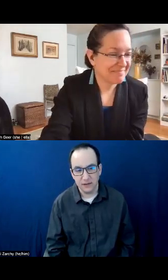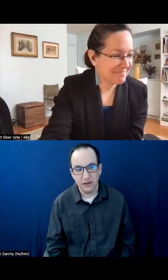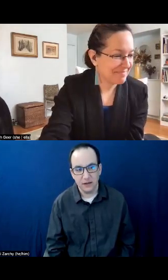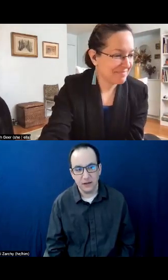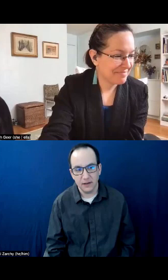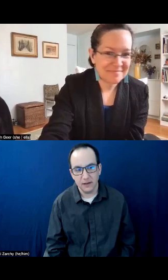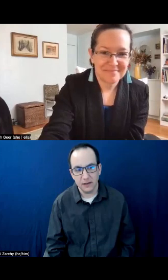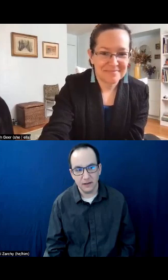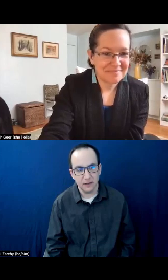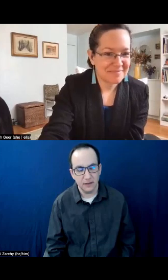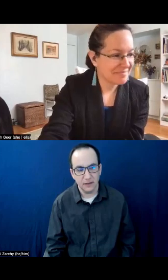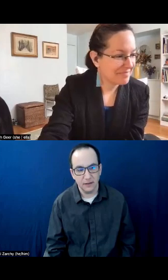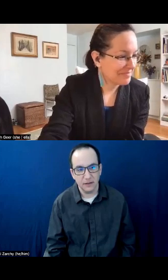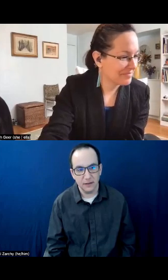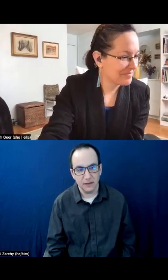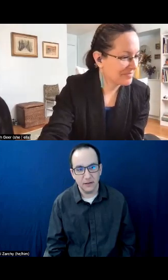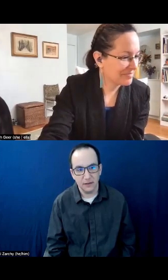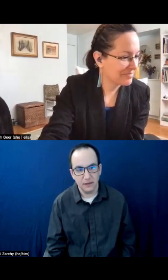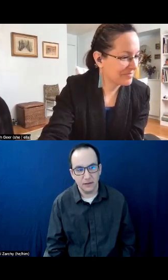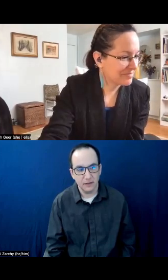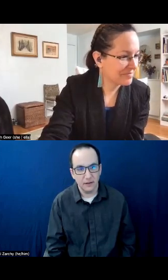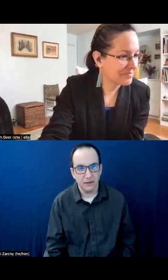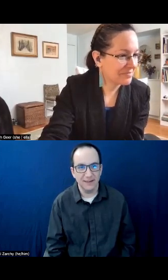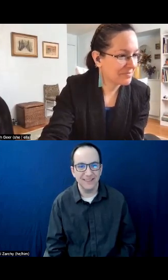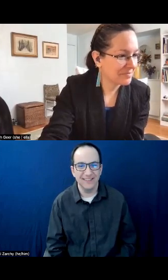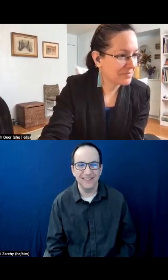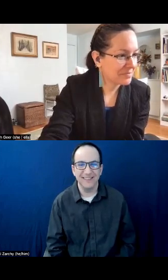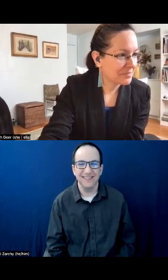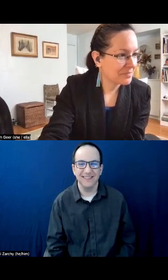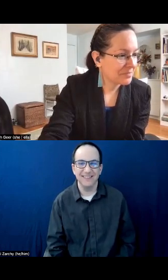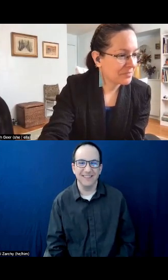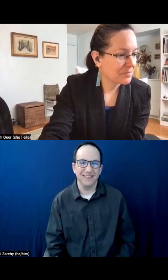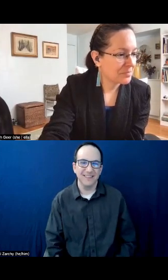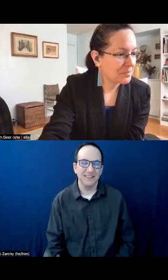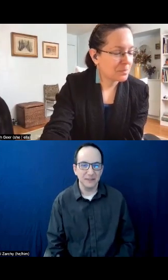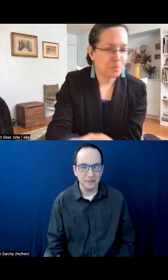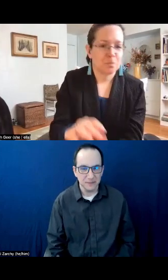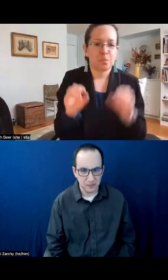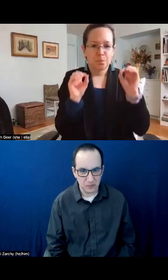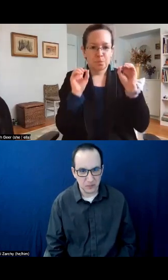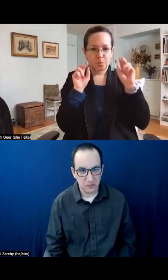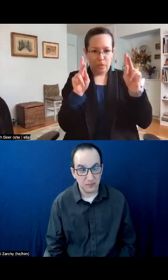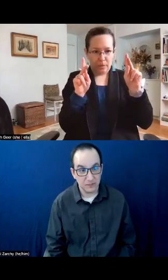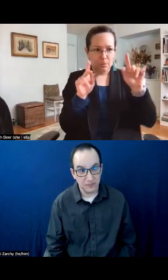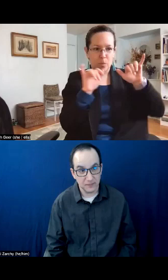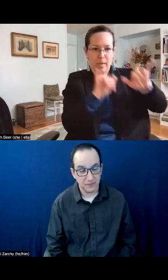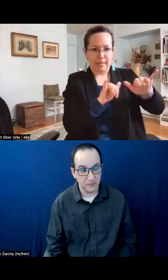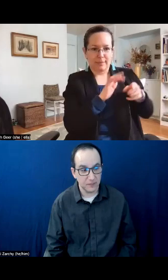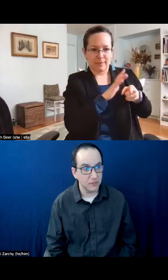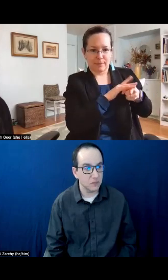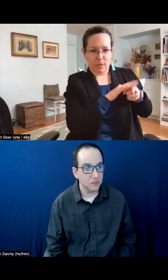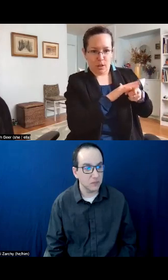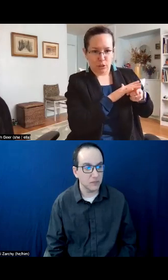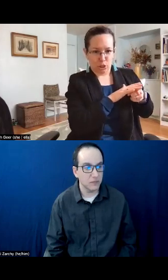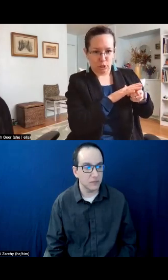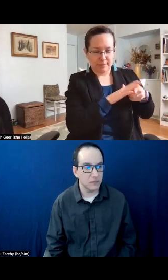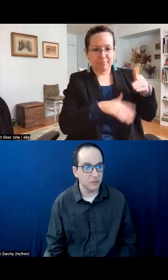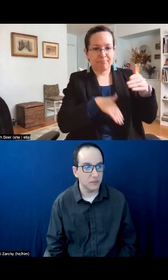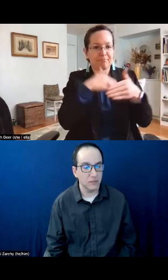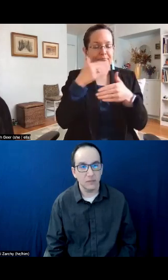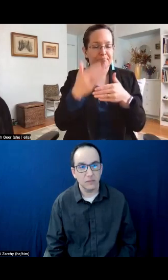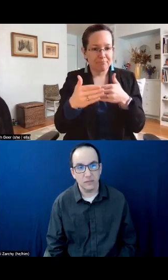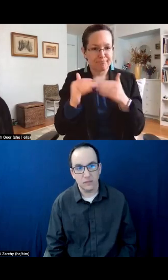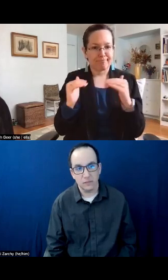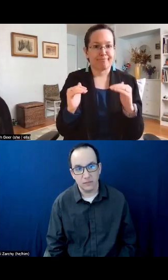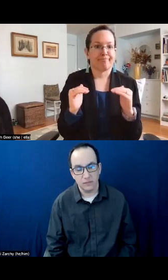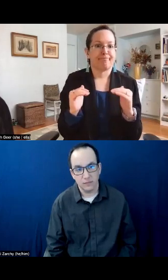So in 3 hours, I'll be ready for you. That said,